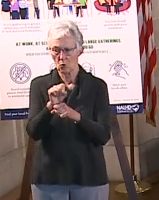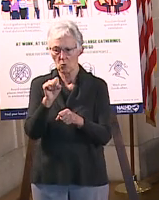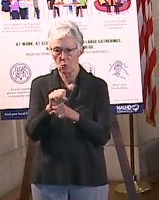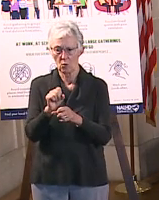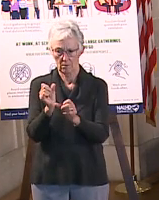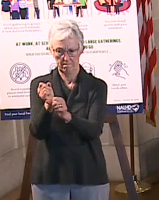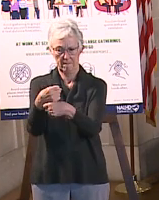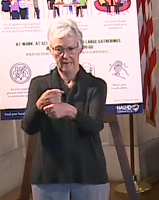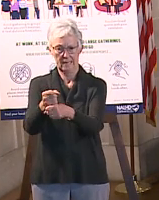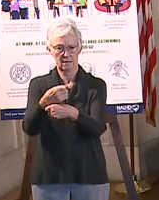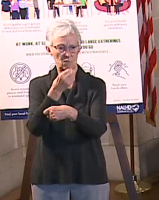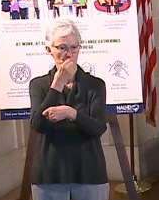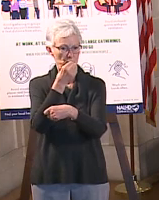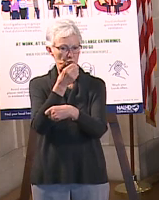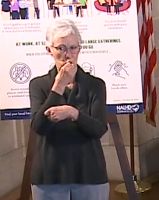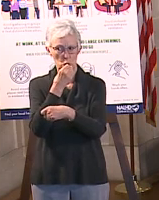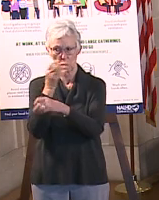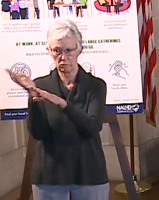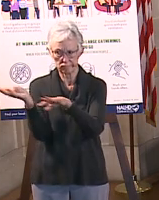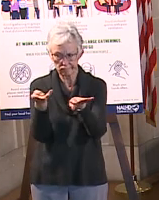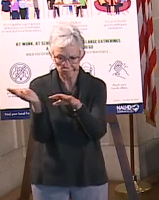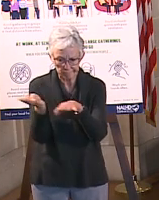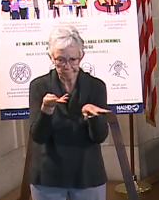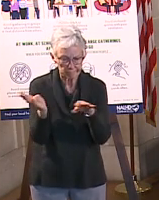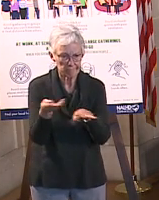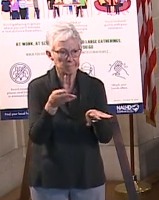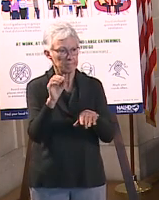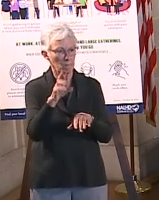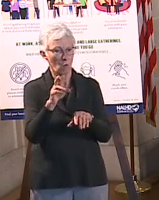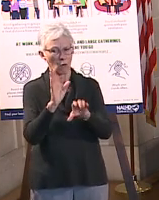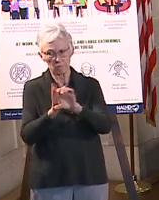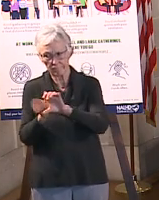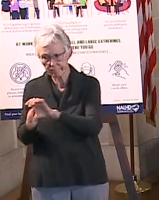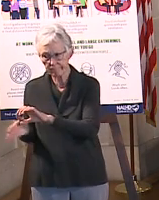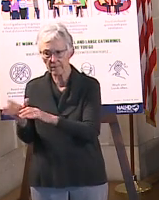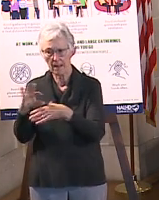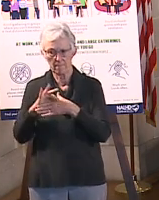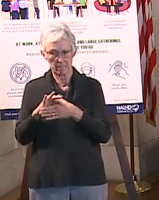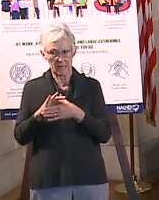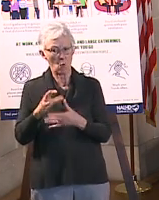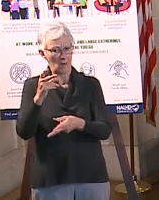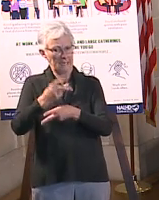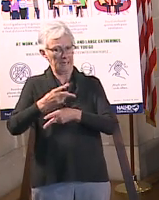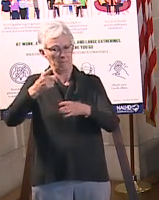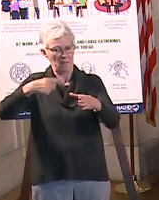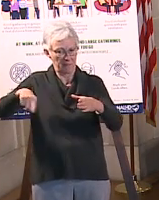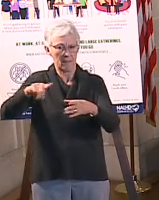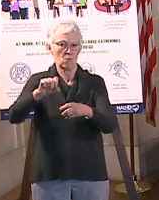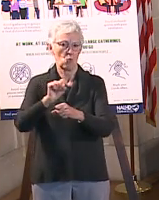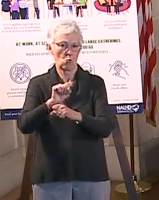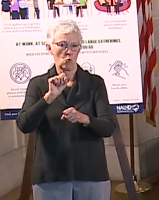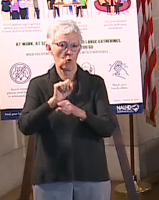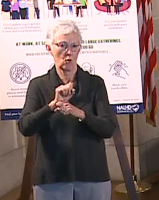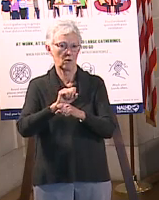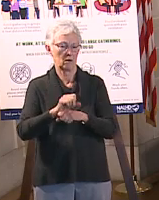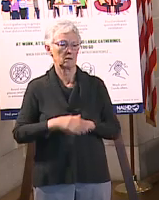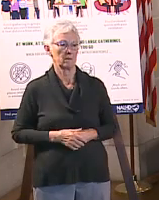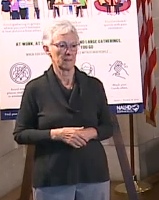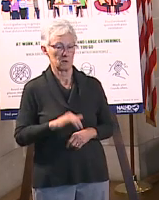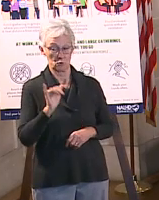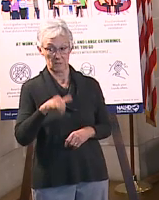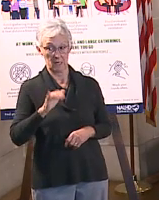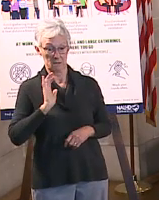sure, again, essential to keeping things going. So that's really where our focus, certainly for our plan here in the state of Nebraska,